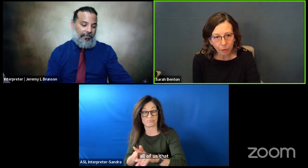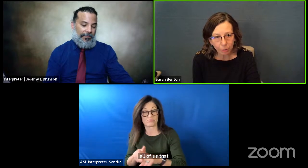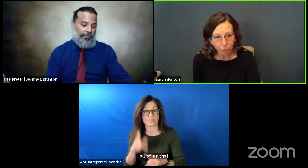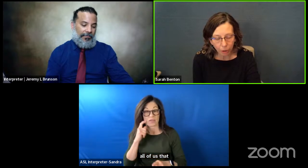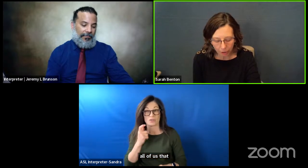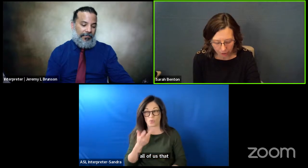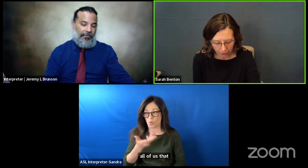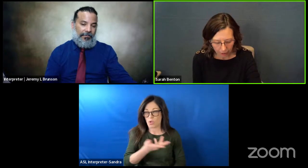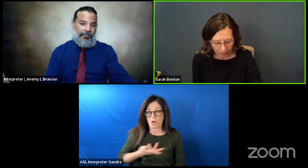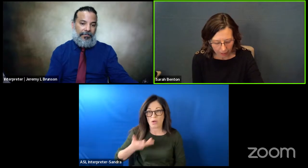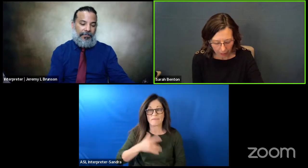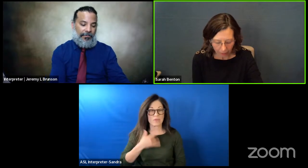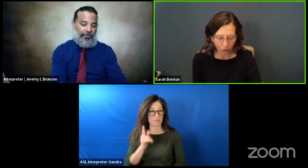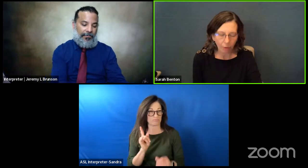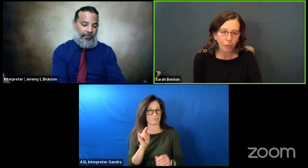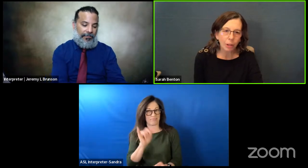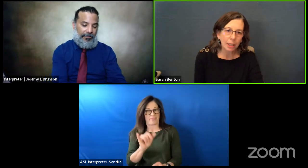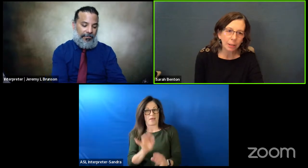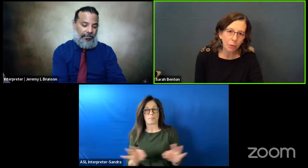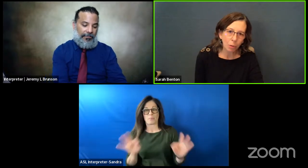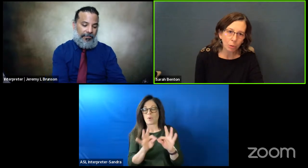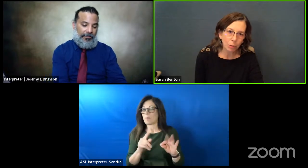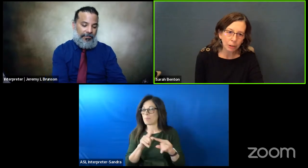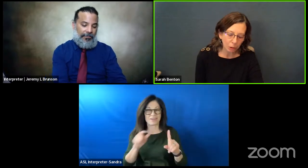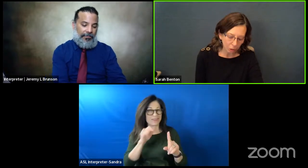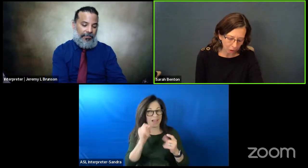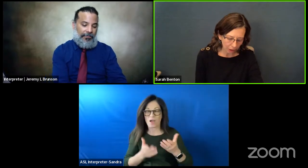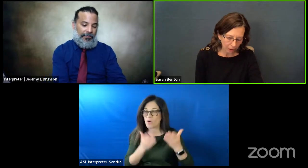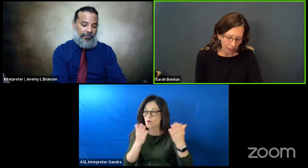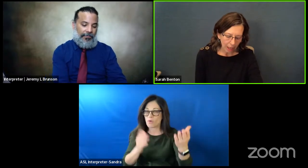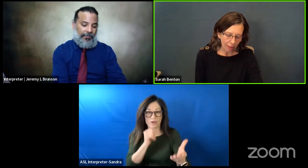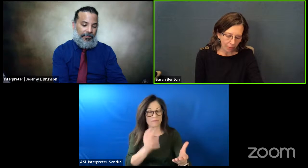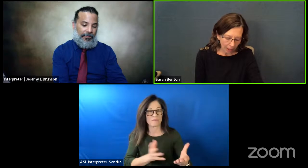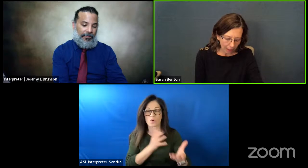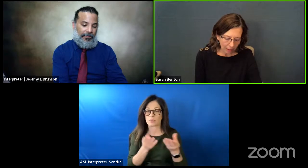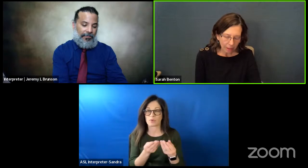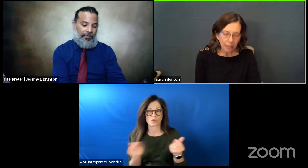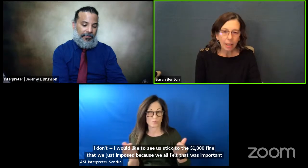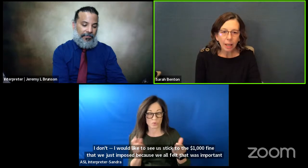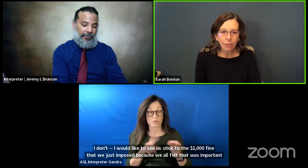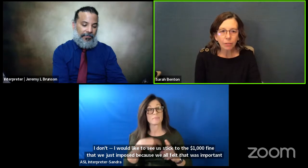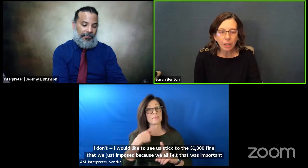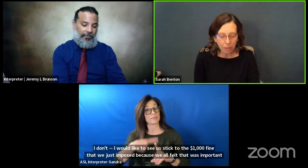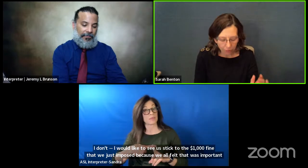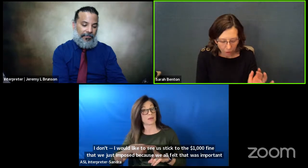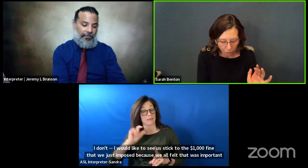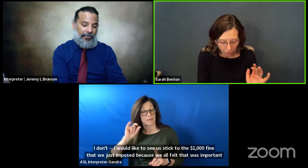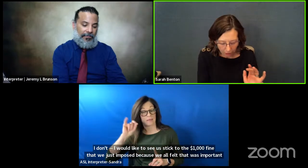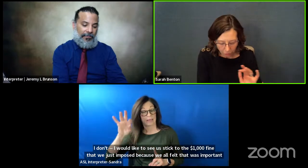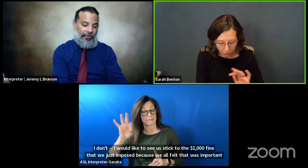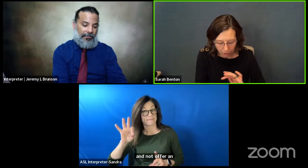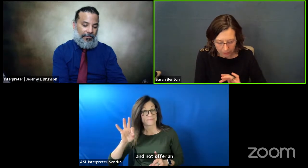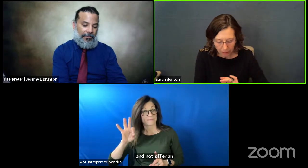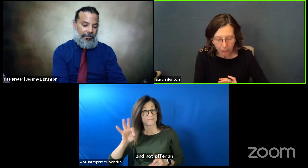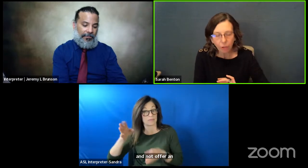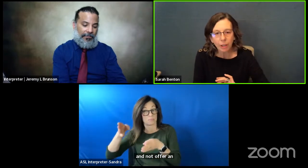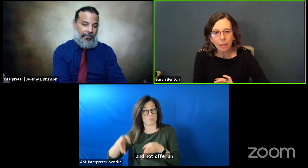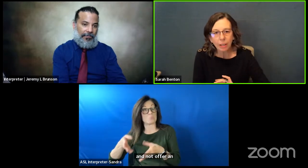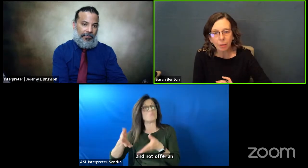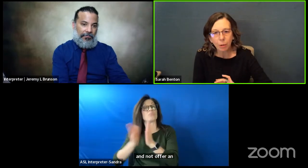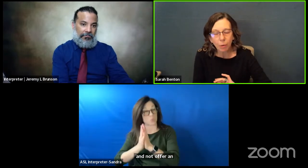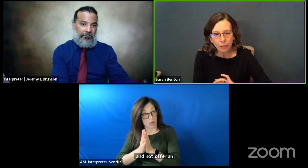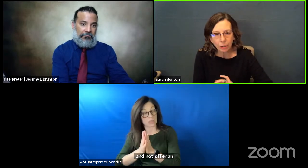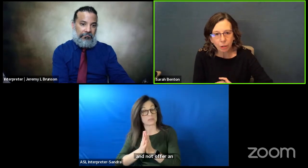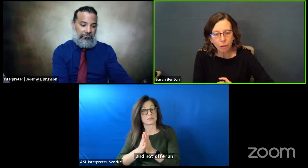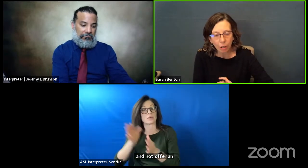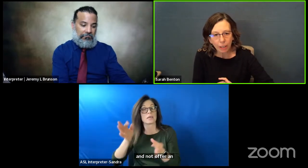felt that was important and not offer an informal resolution. And then if the individual does request a hearing